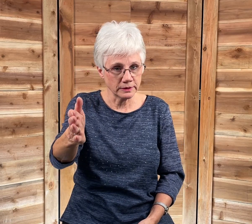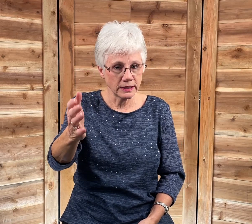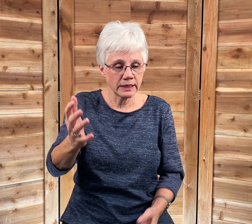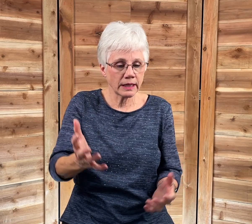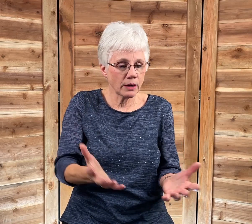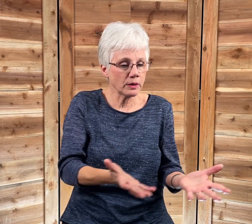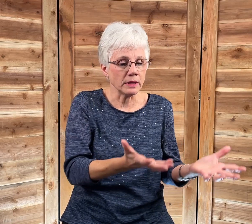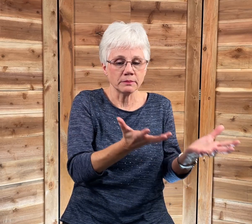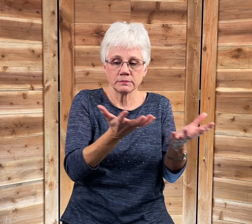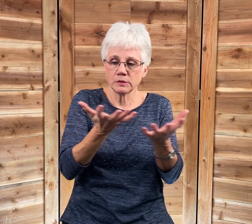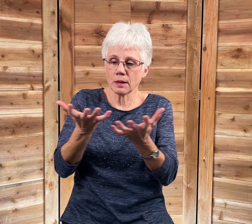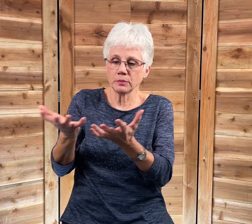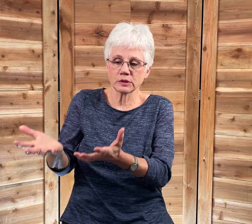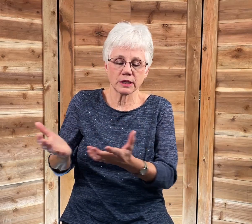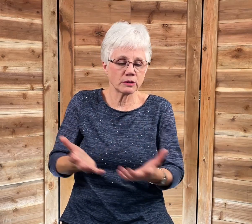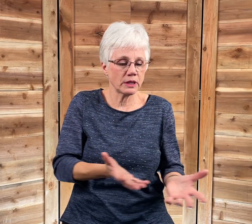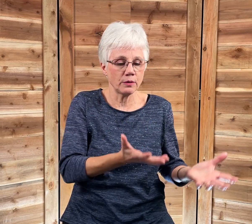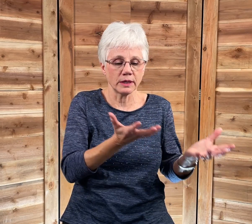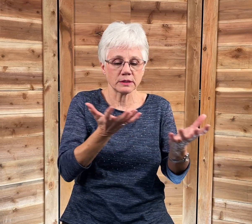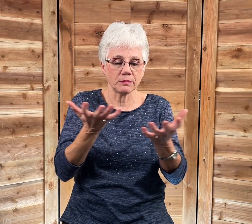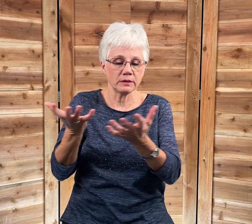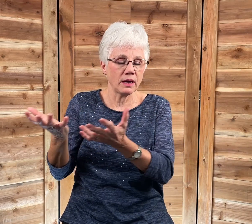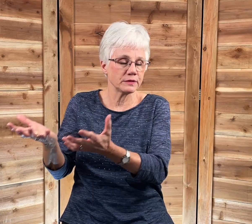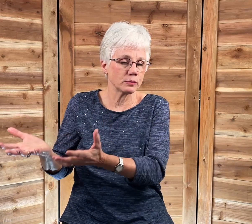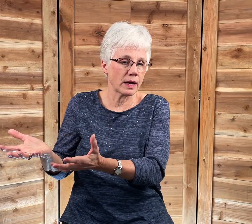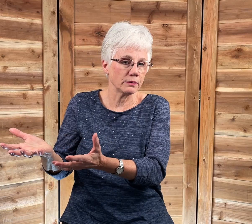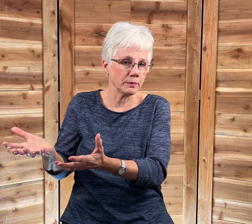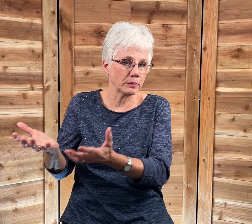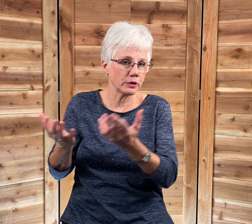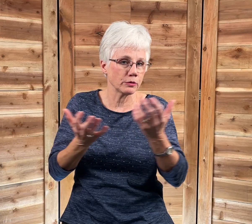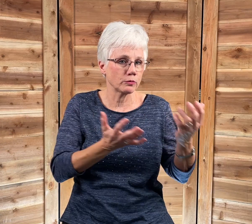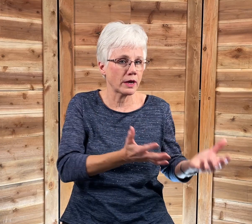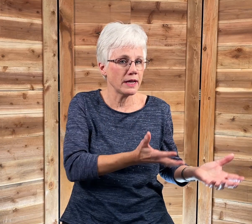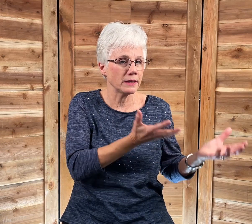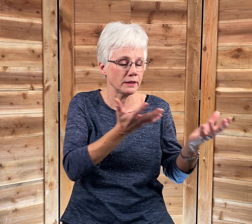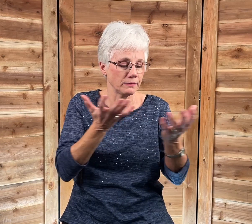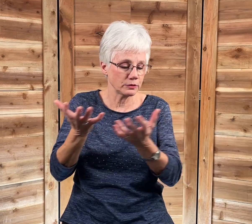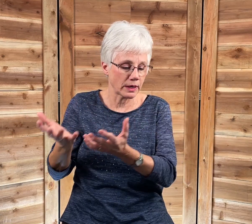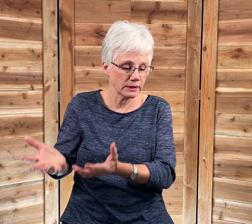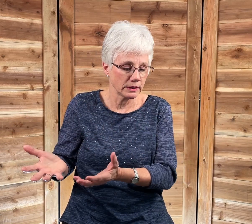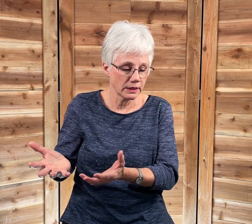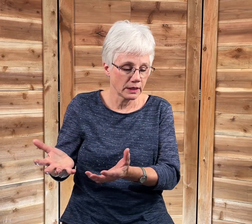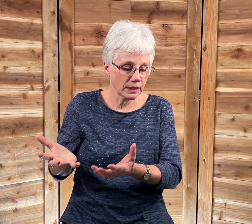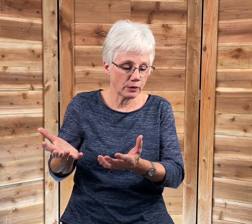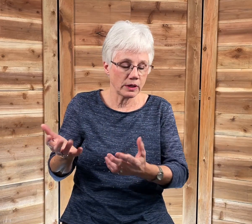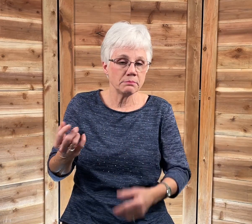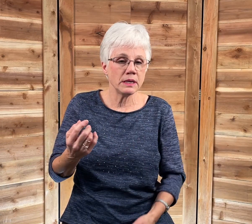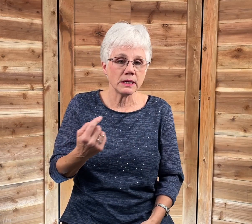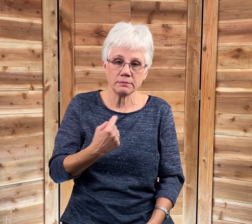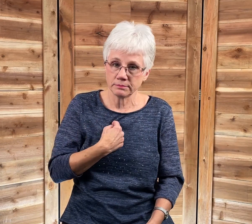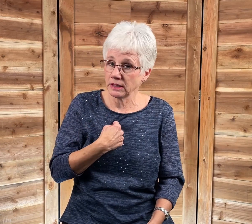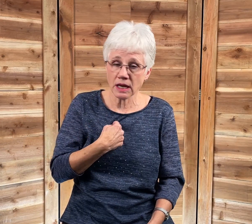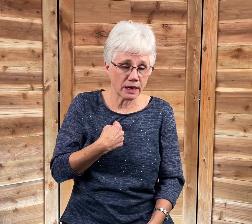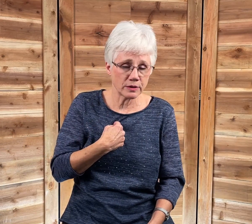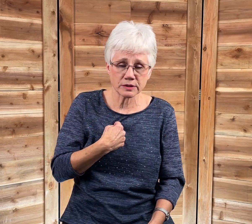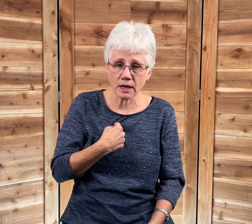will, carry me. Yep, looks like you're carrying something left to right. Remember, you're right-handed, left to right. Carry